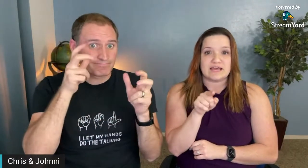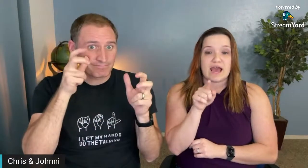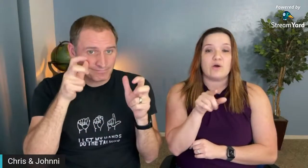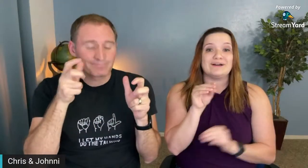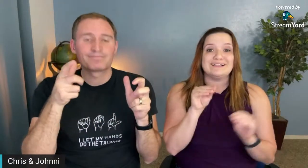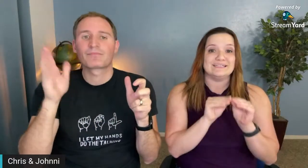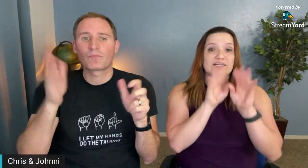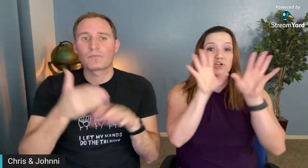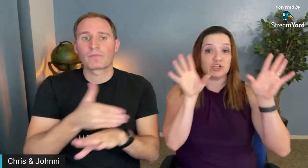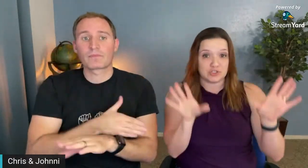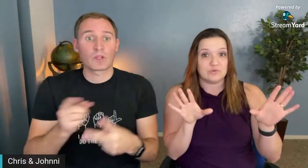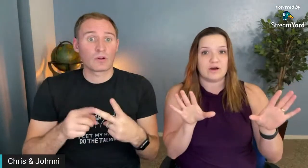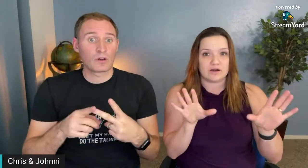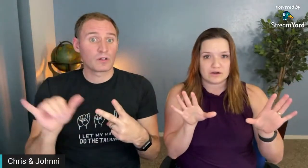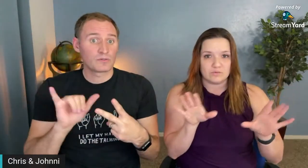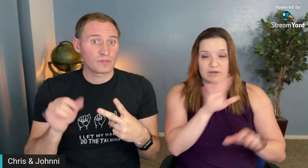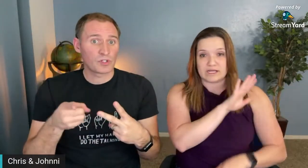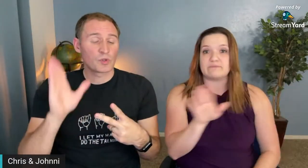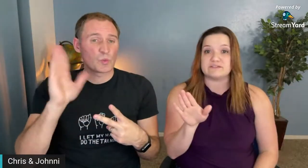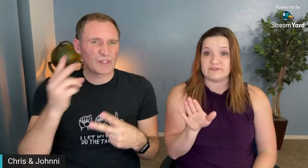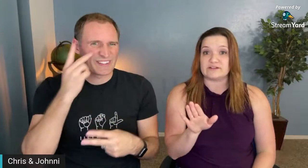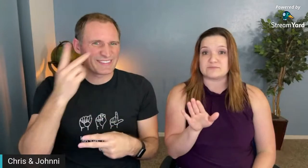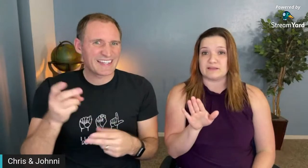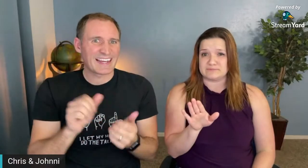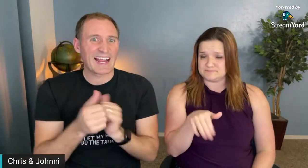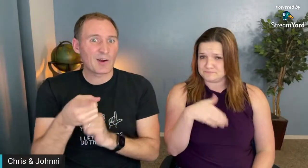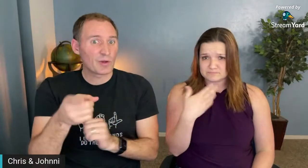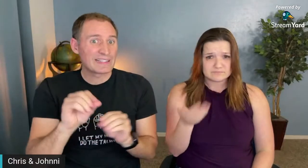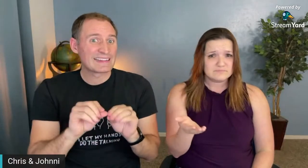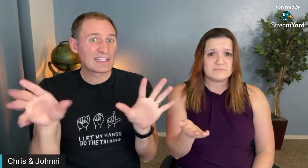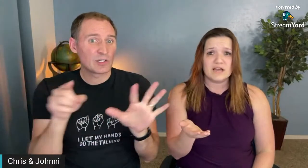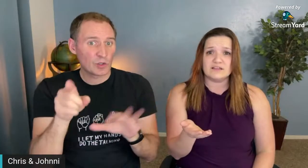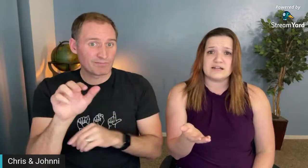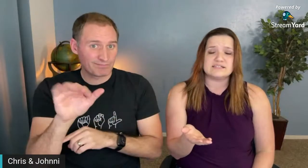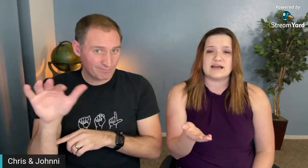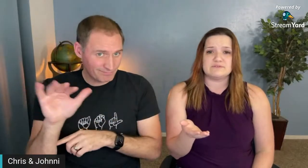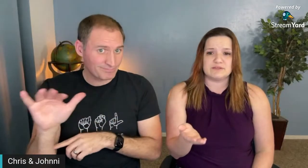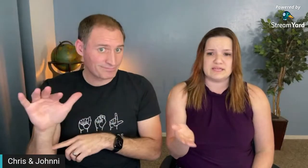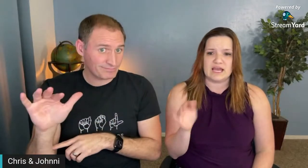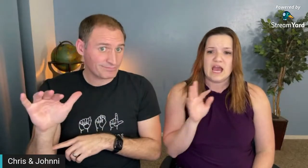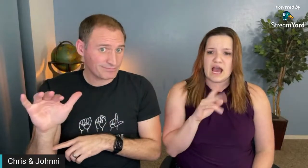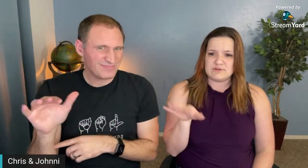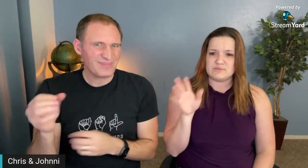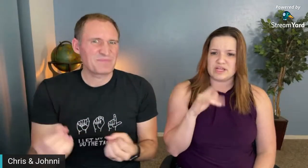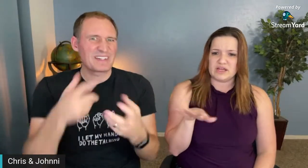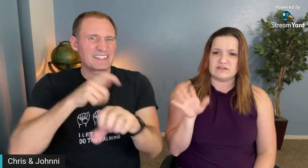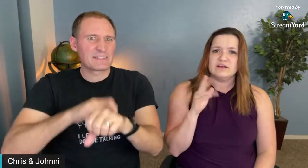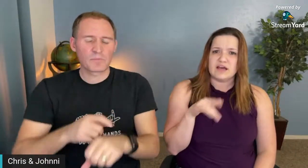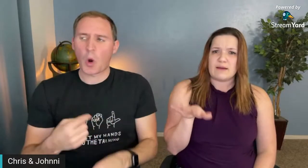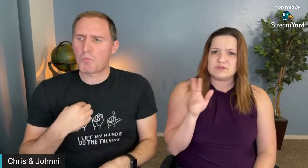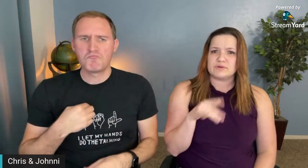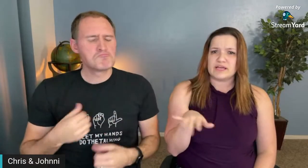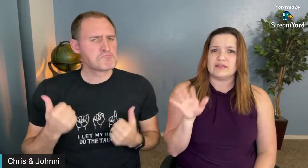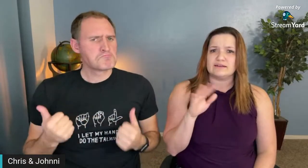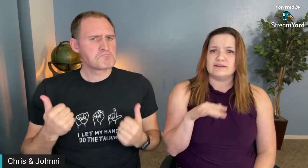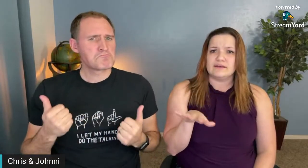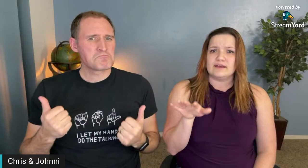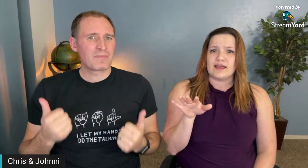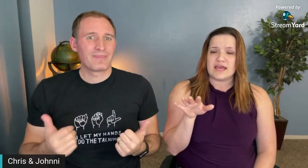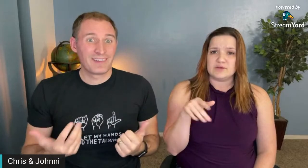how clear you are when it comes to finger spelling. A lot of times we think, I'm doing pretty good. And then we